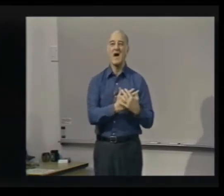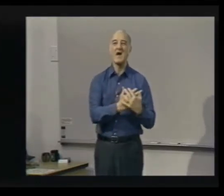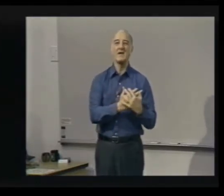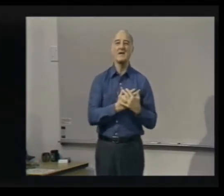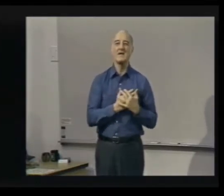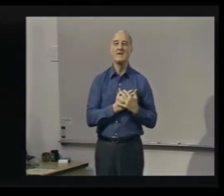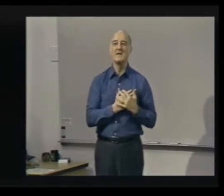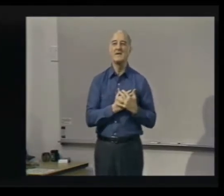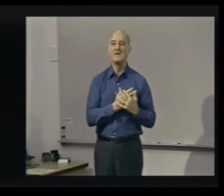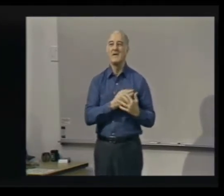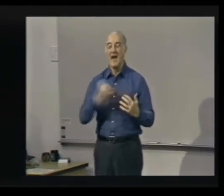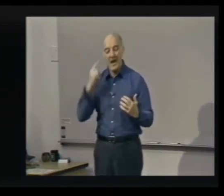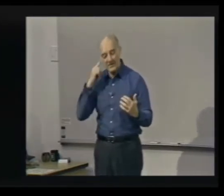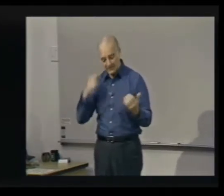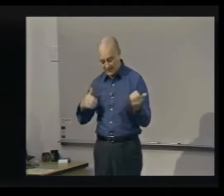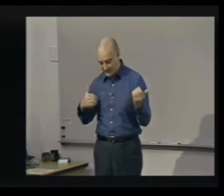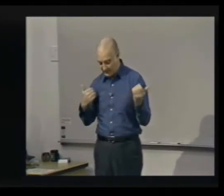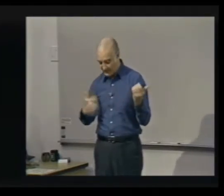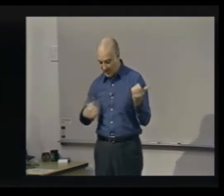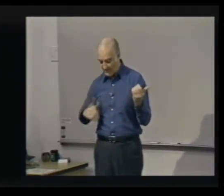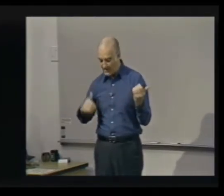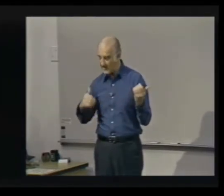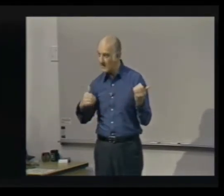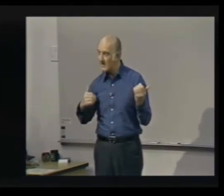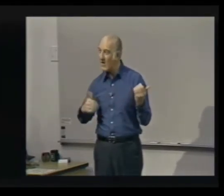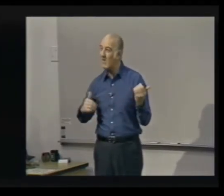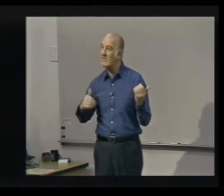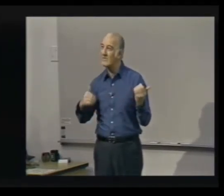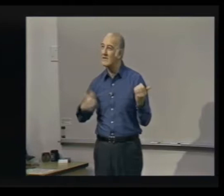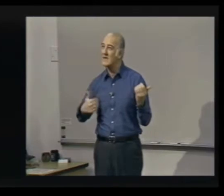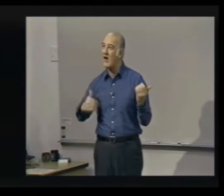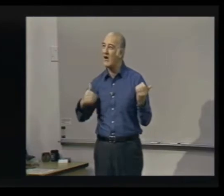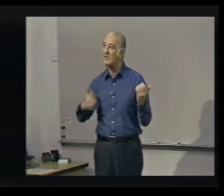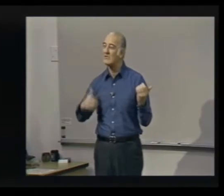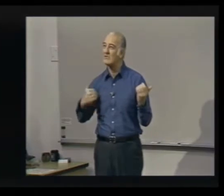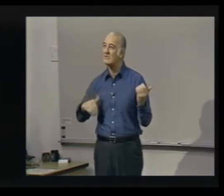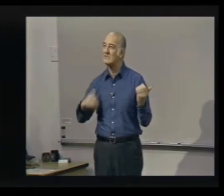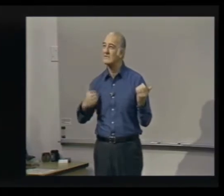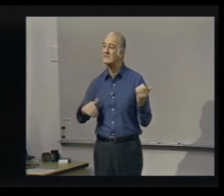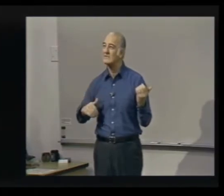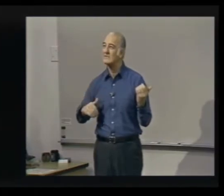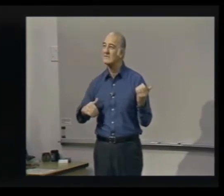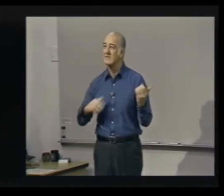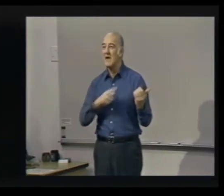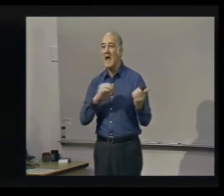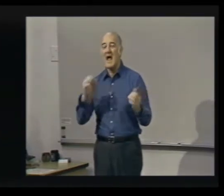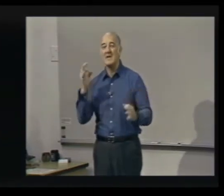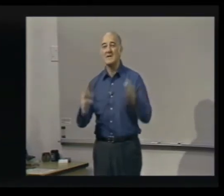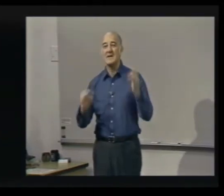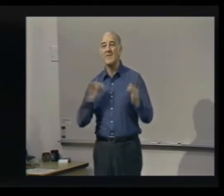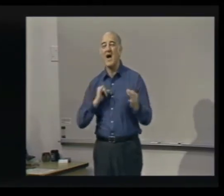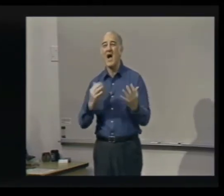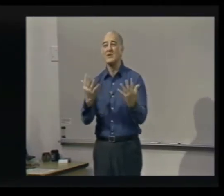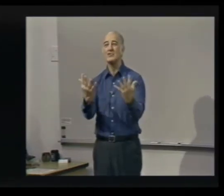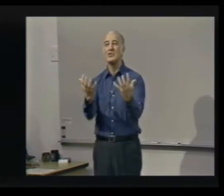sigh and drumming of guitar. And if I